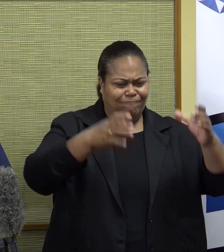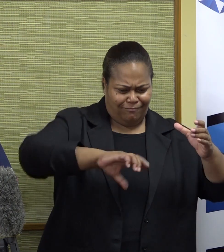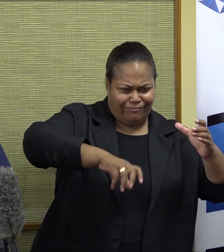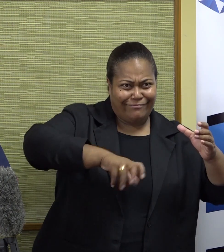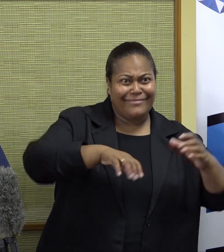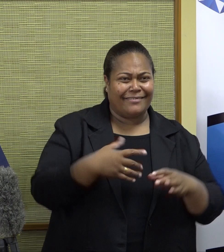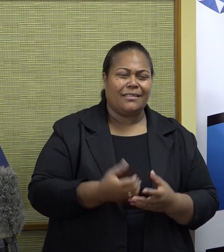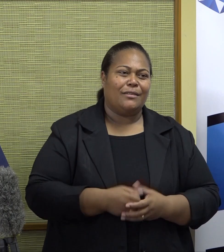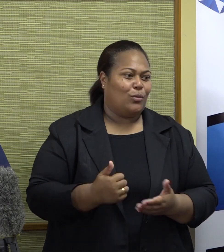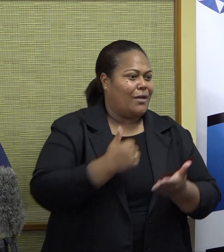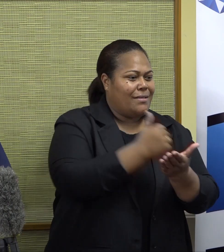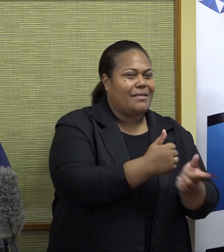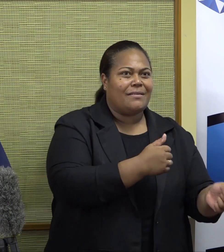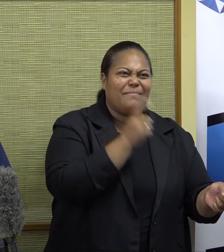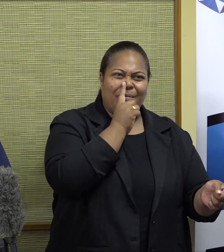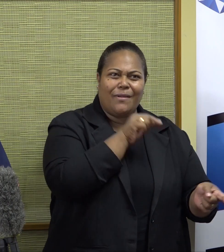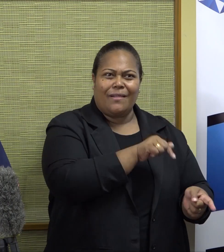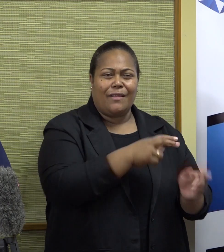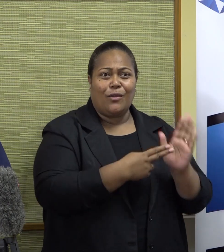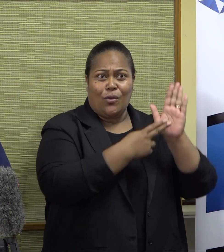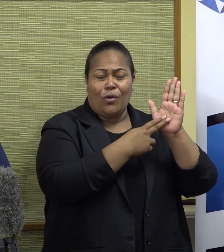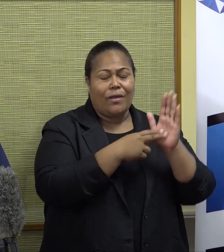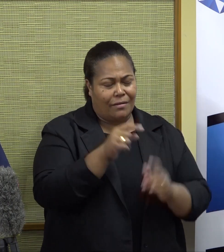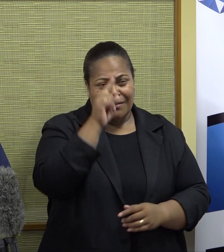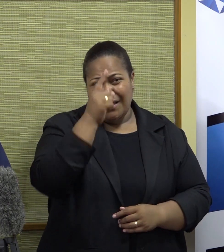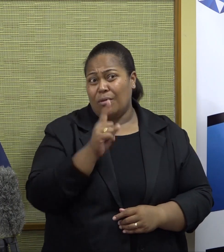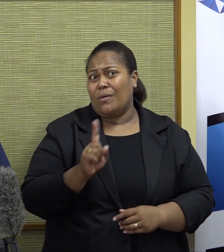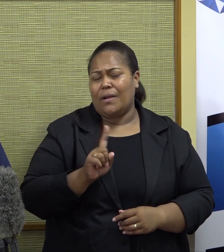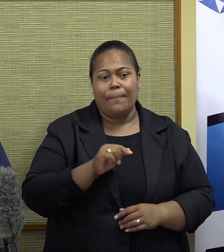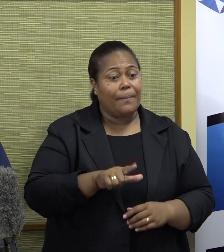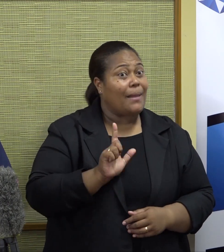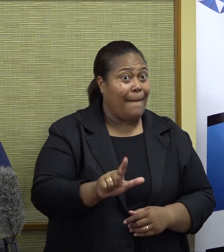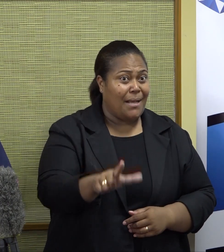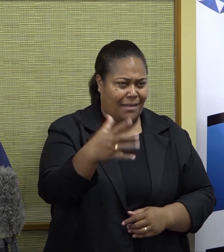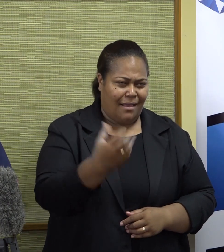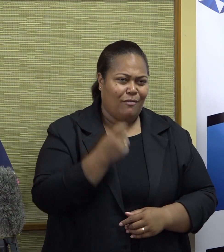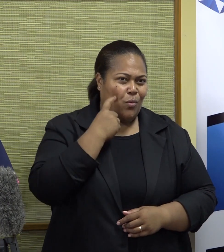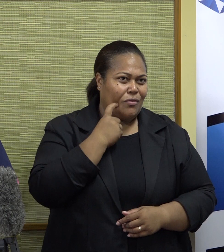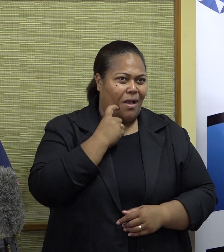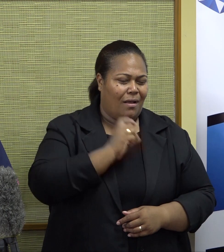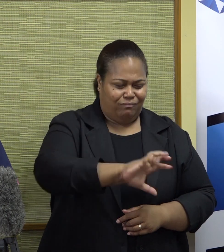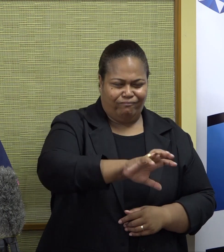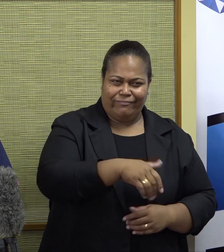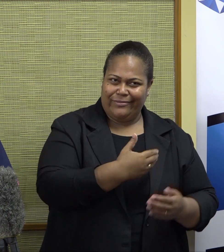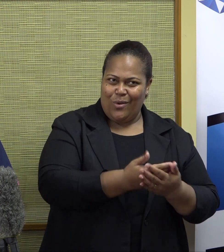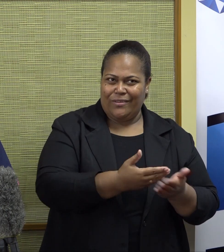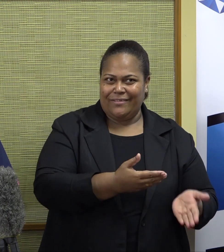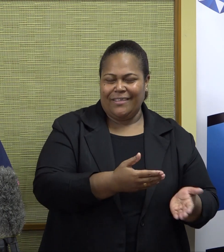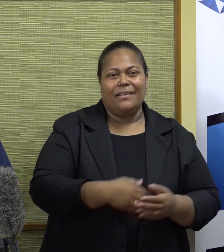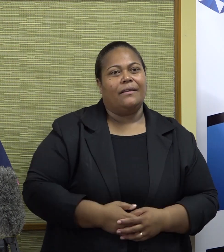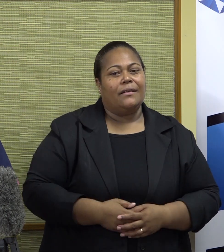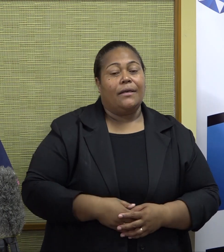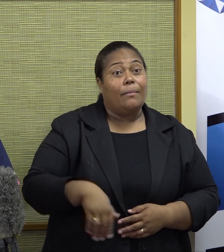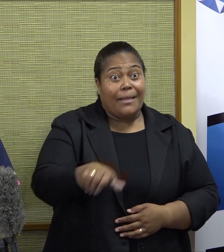and assist those already on the ground. I understand Lambasa is, there's water flow in Lambasa. The area